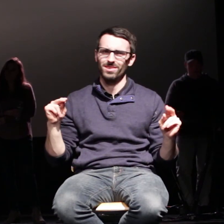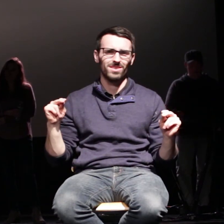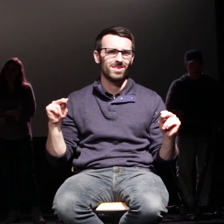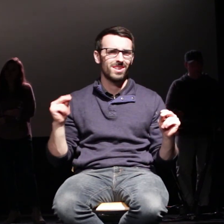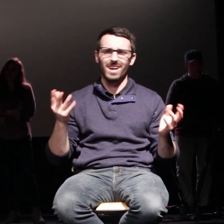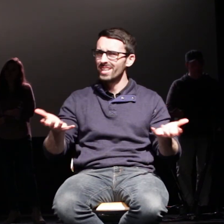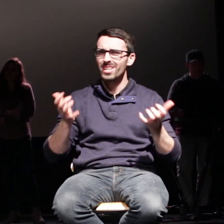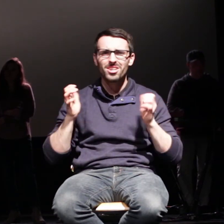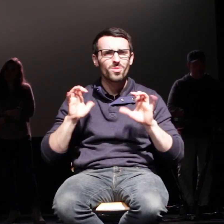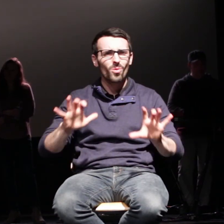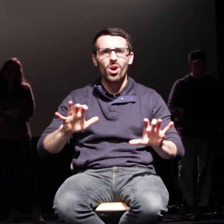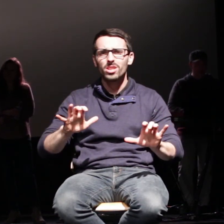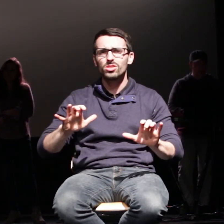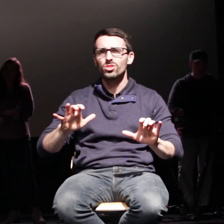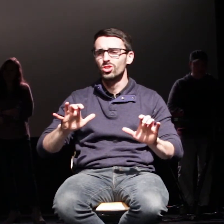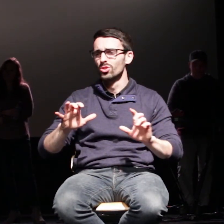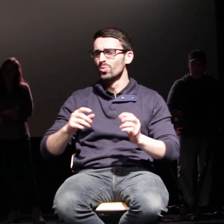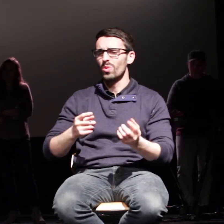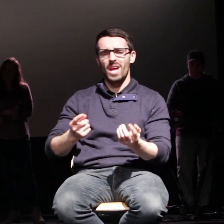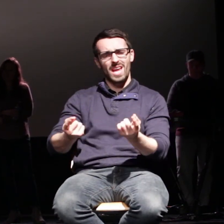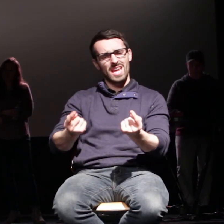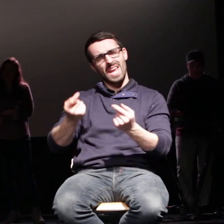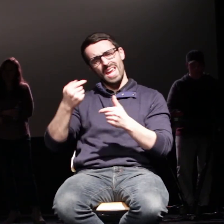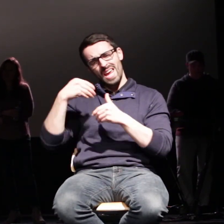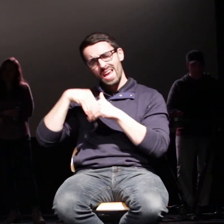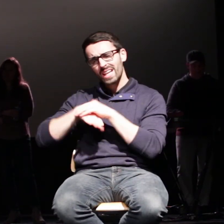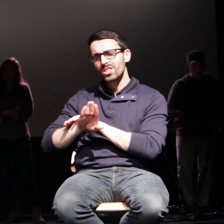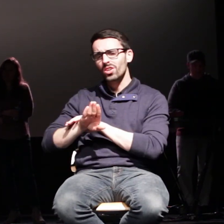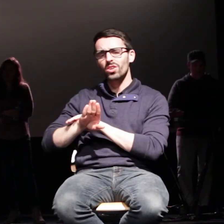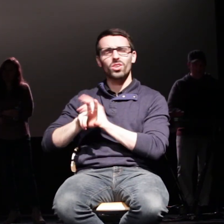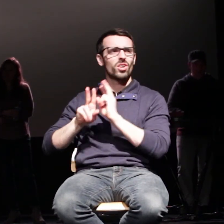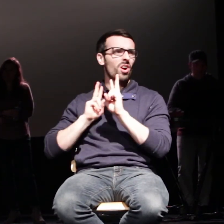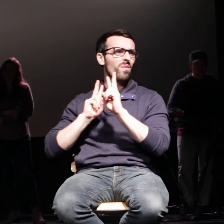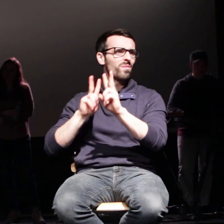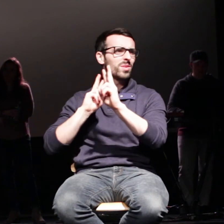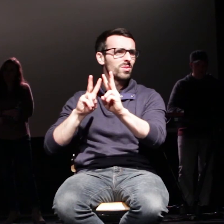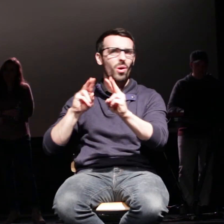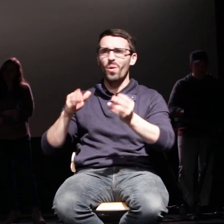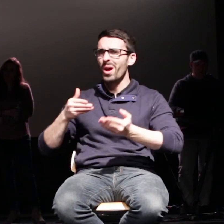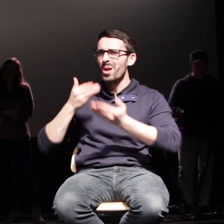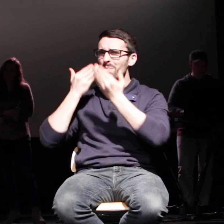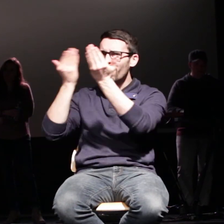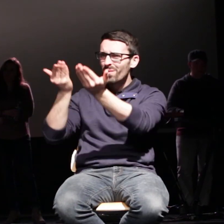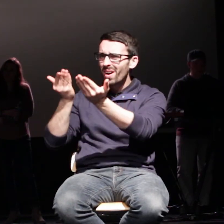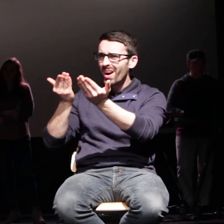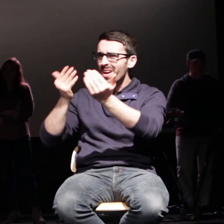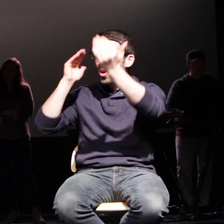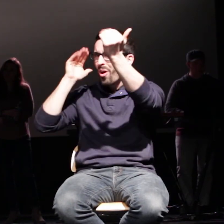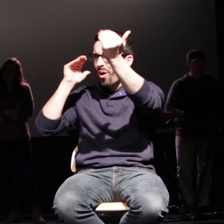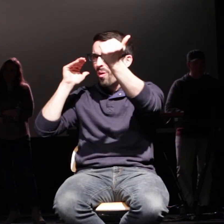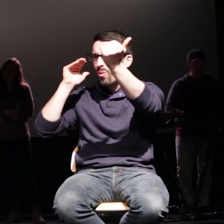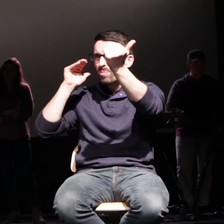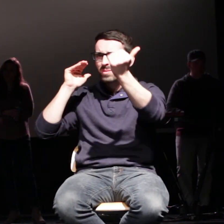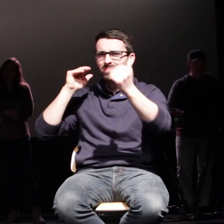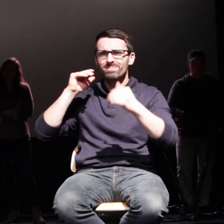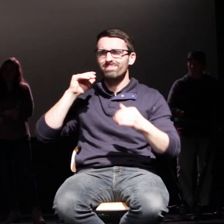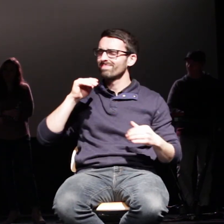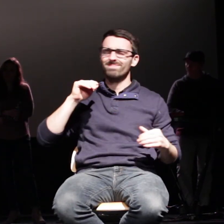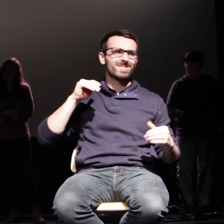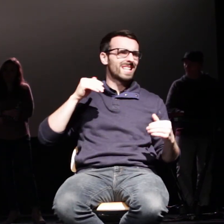into a funeral and offer hope in the face of death. I didn't have it in me to do that in that